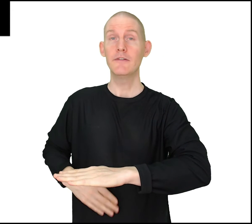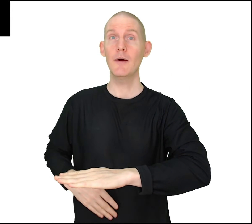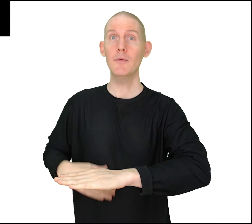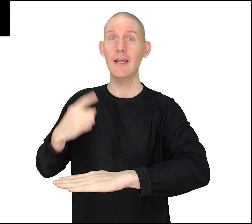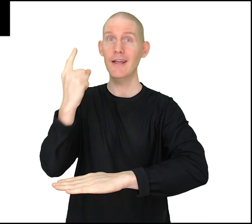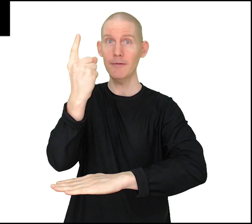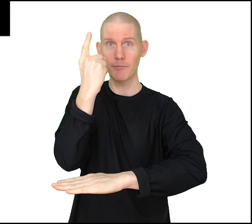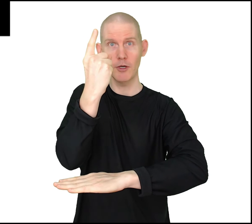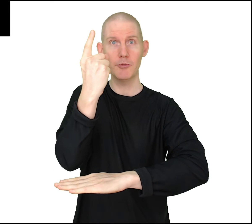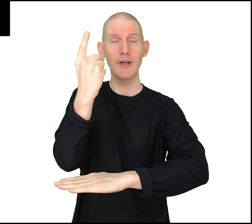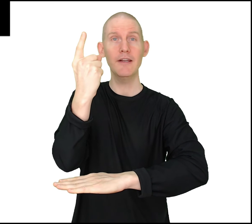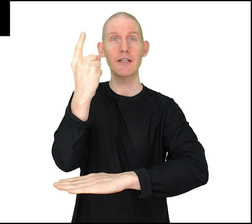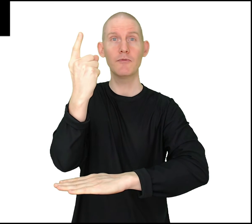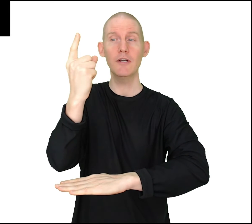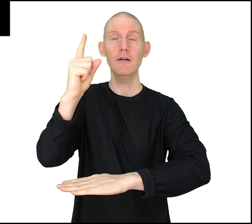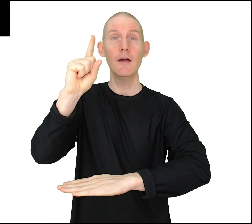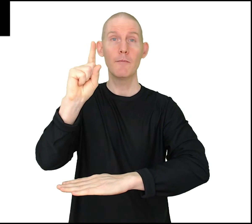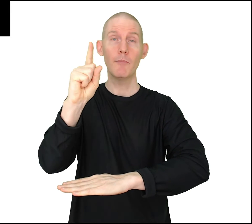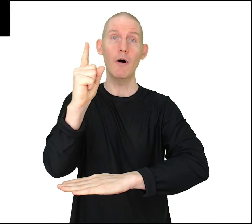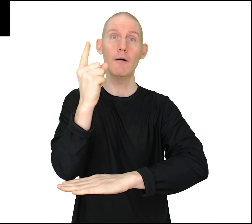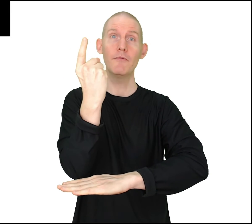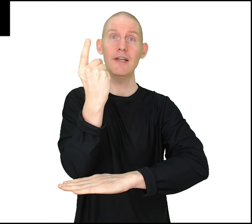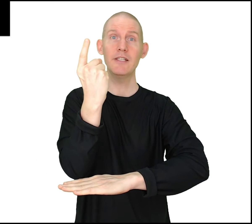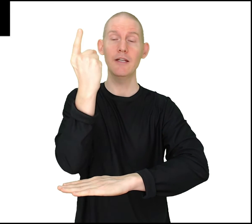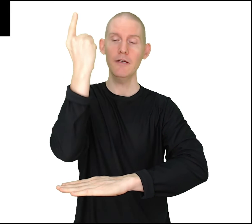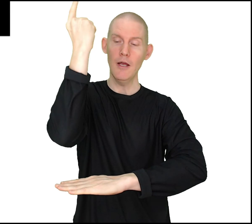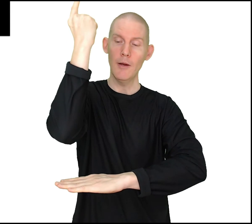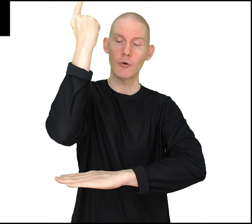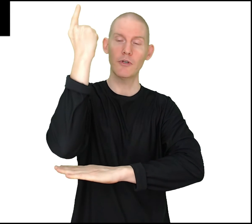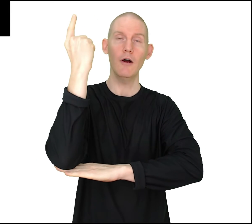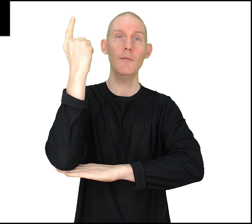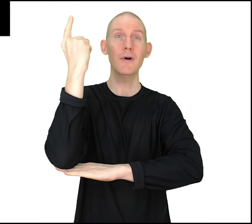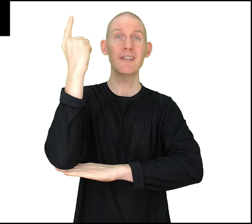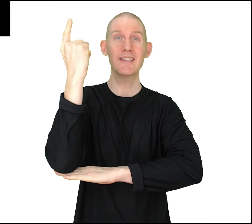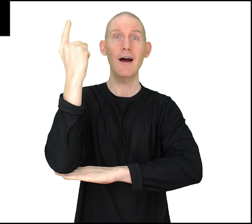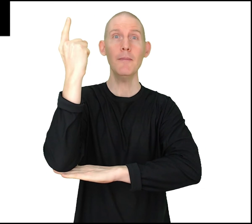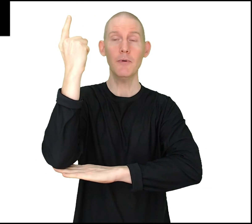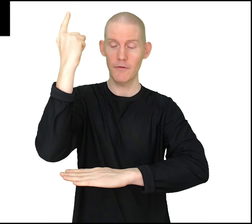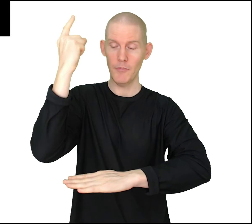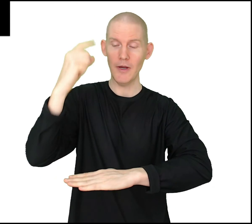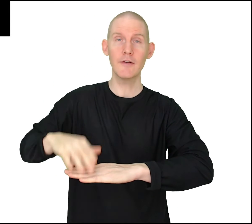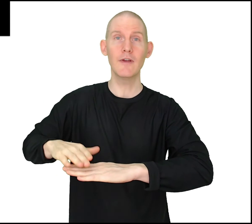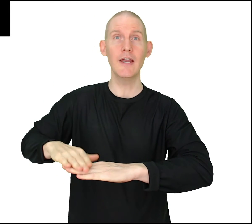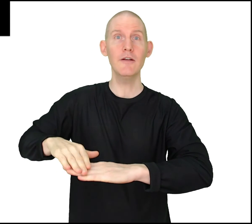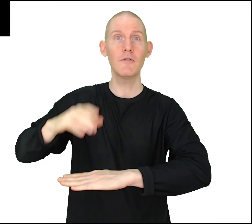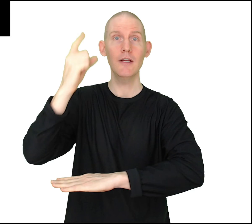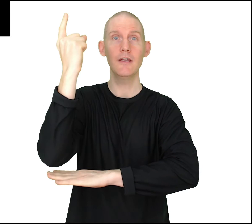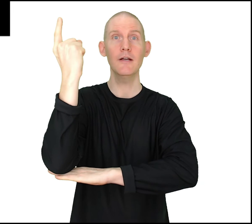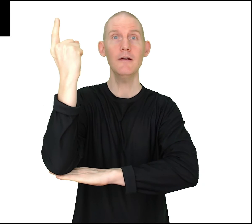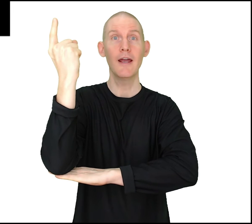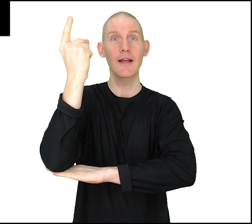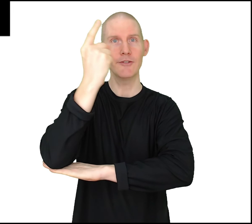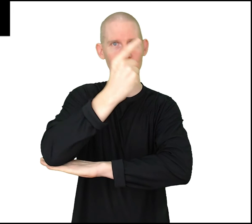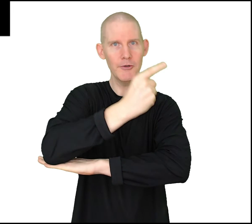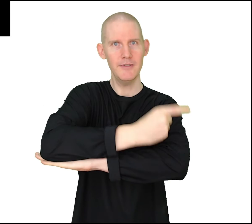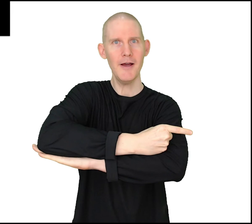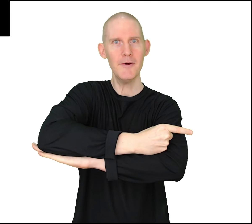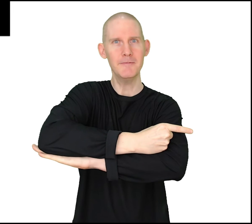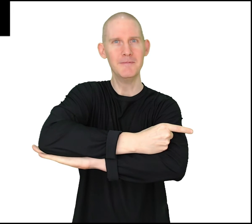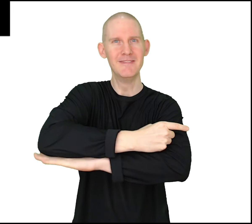Dominant hand, put up your index finger, palm facing in. Put your elbow on top of the back of the hand right here and just go down.